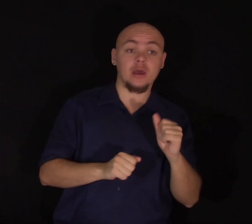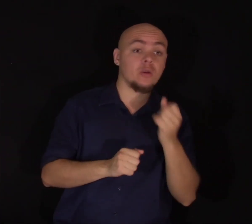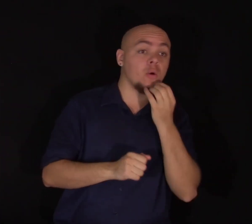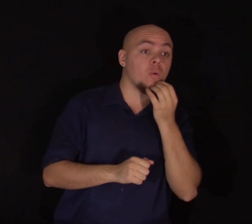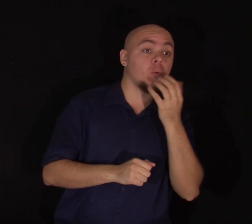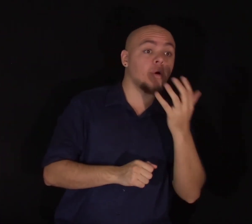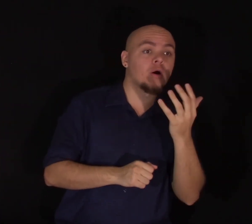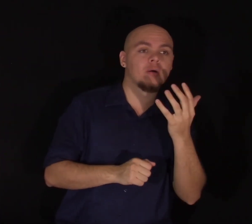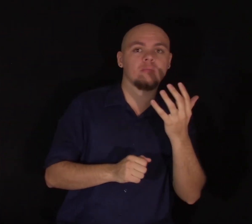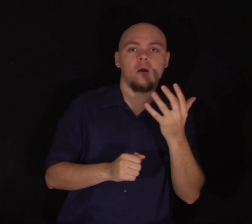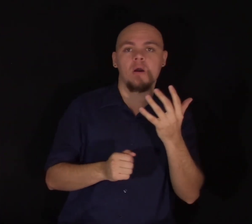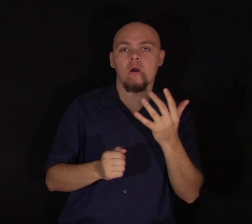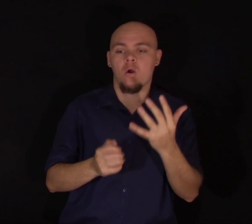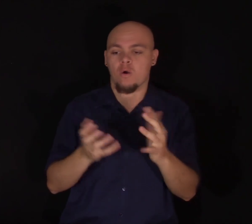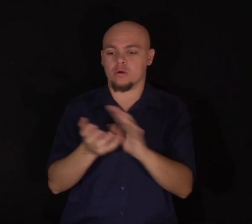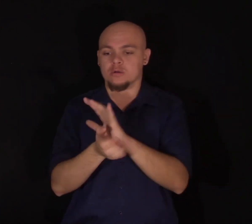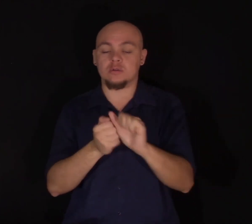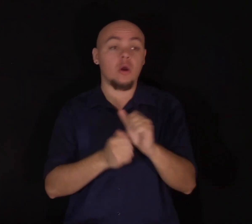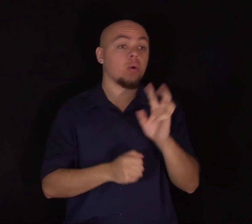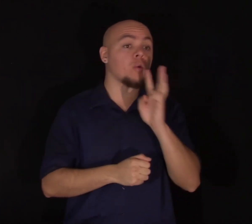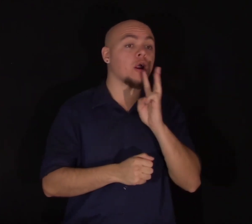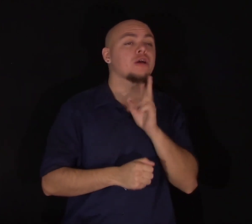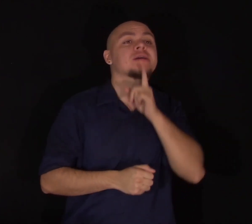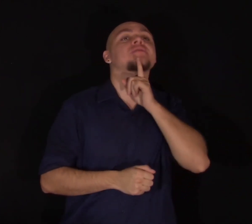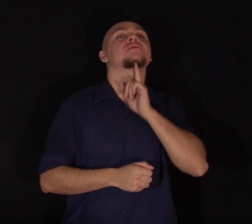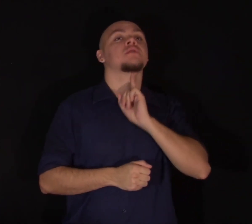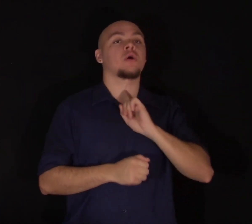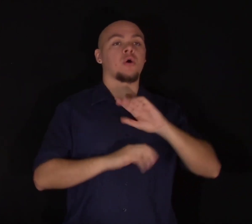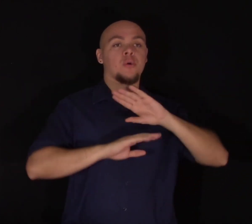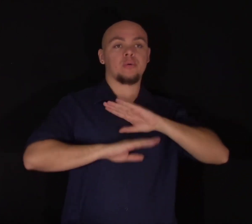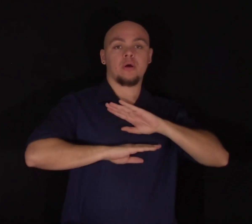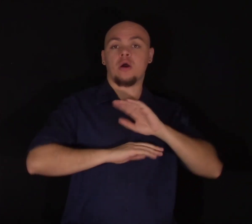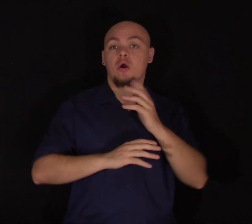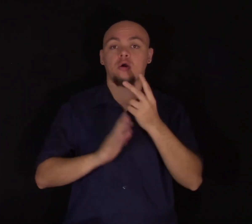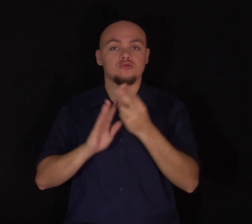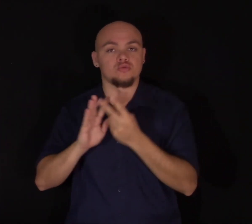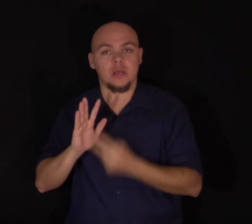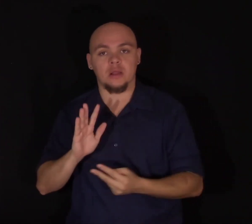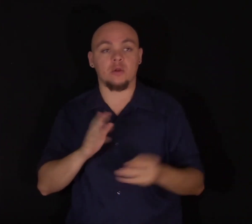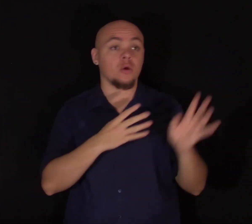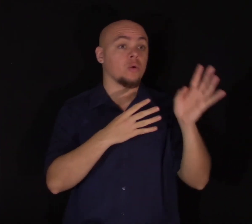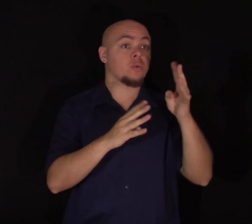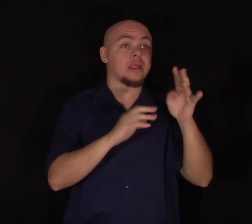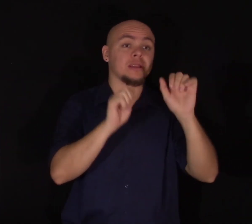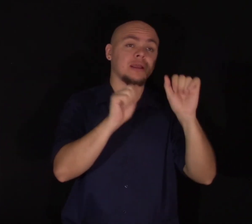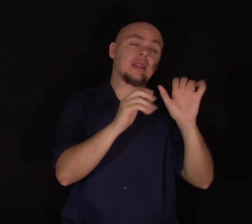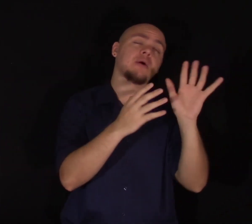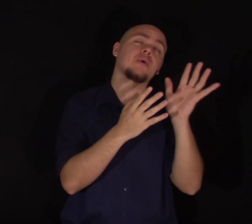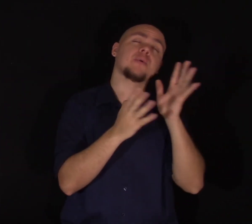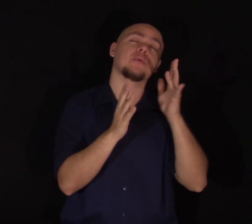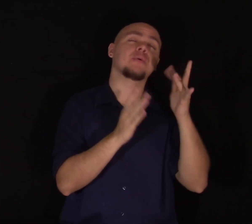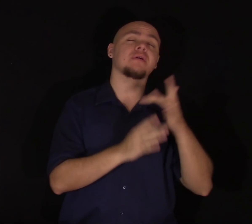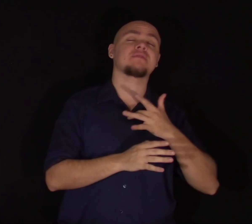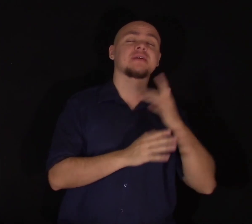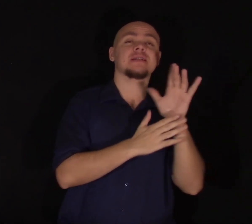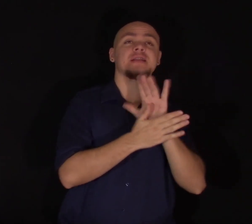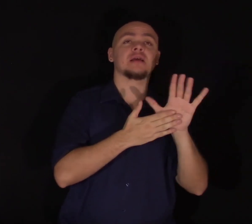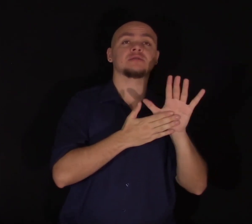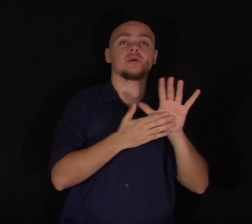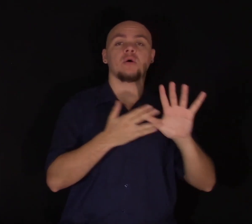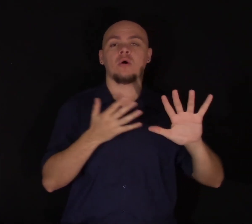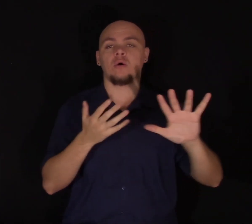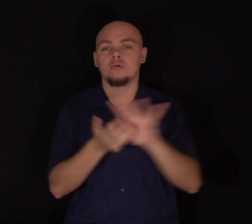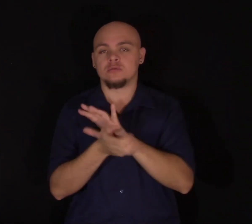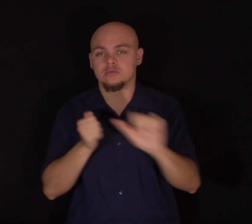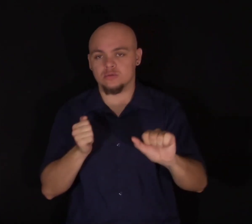consume. Water can quench or drown. Wind can caress or cut. And so it